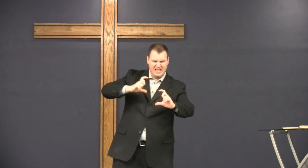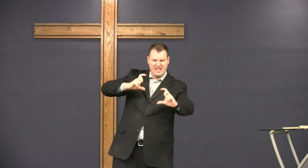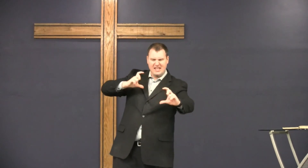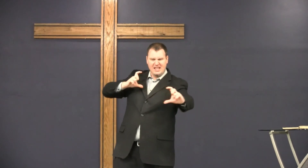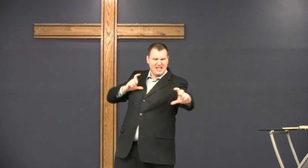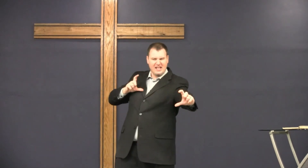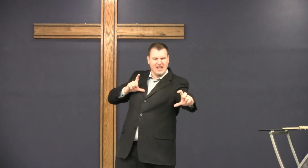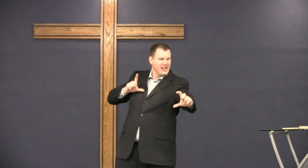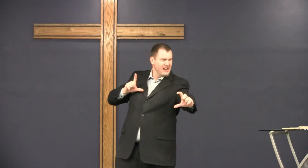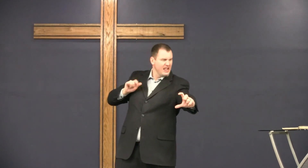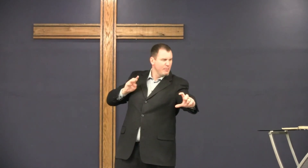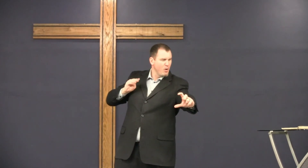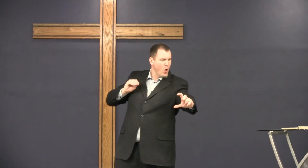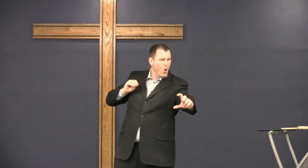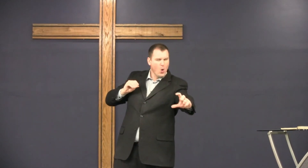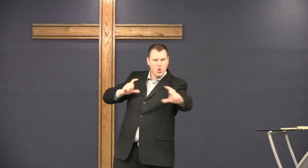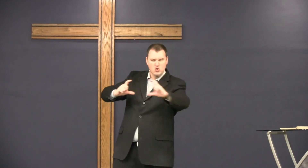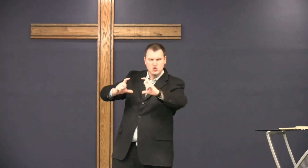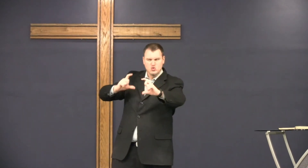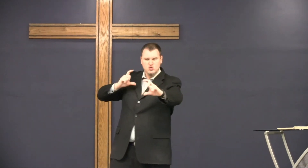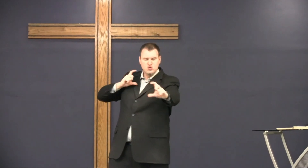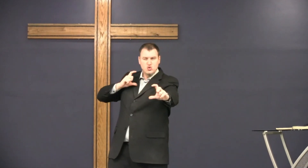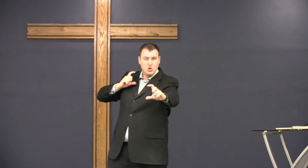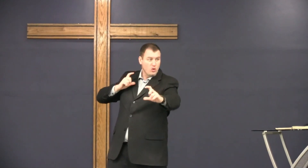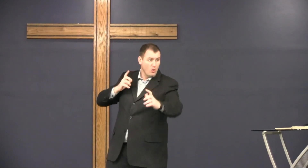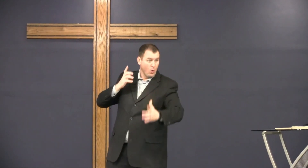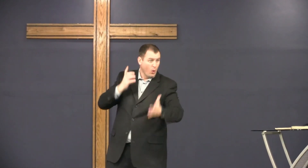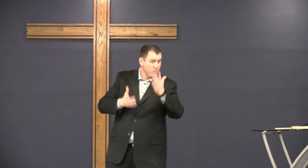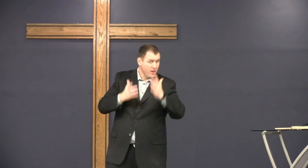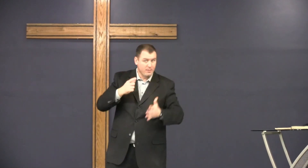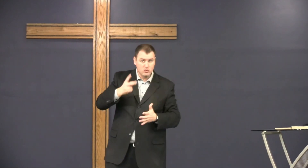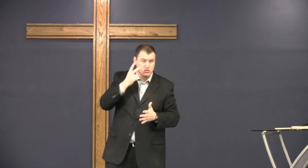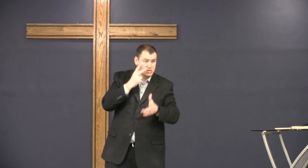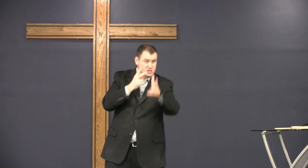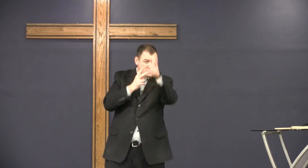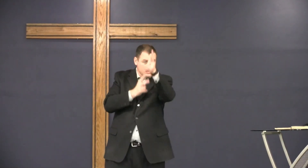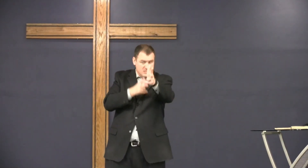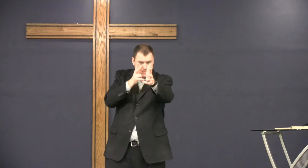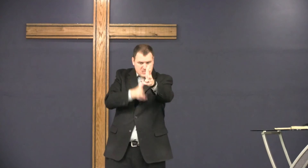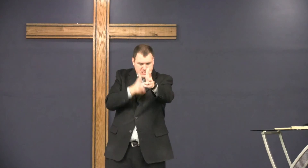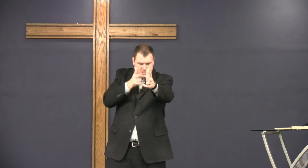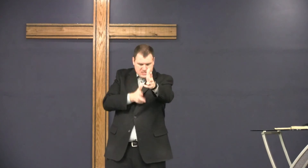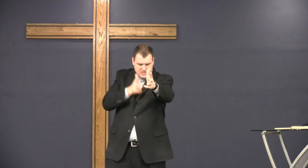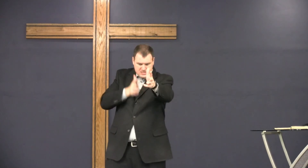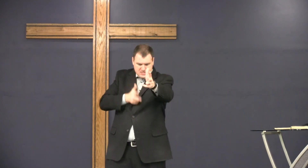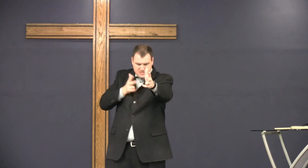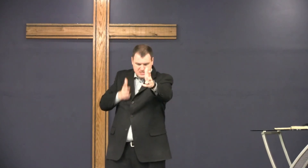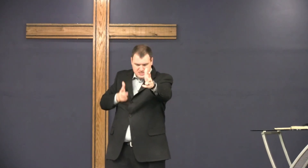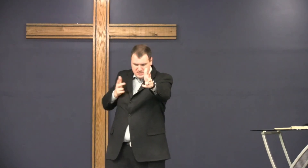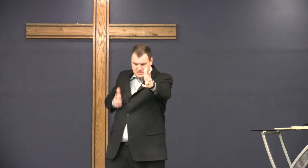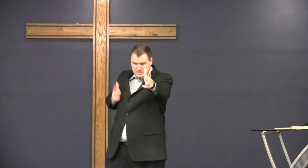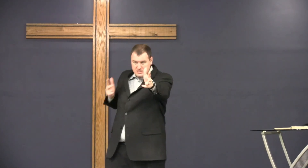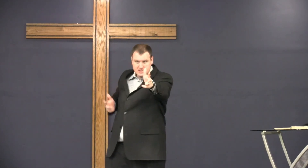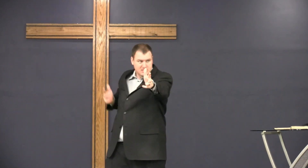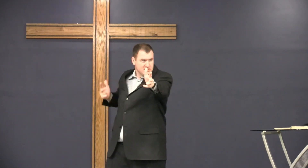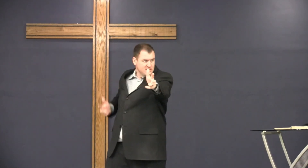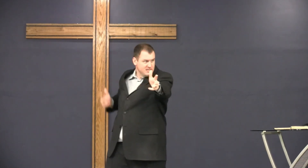you've experienced like seeing a limousine, this big stretch limo, and then you see all these other cars,